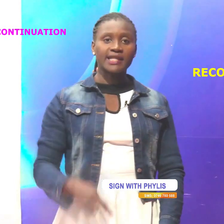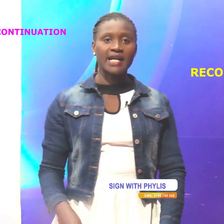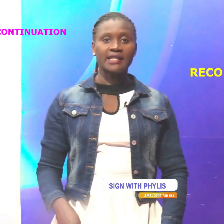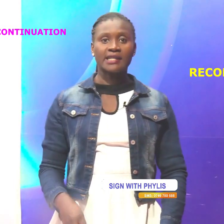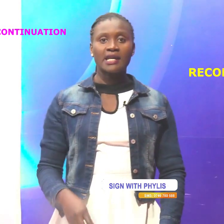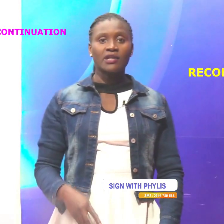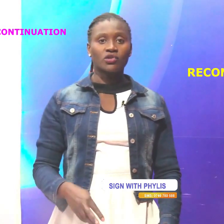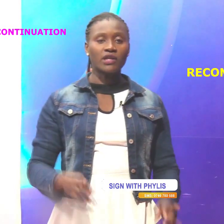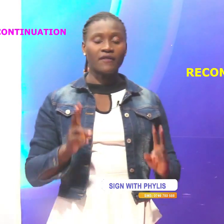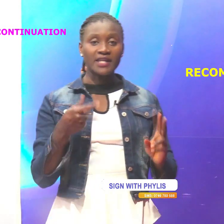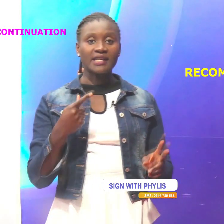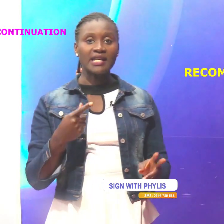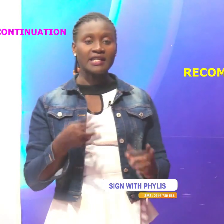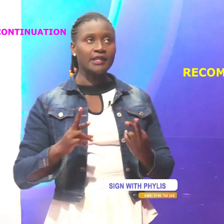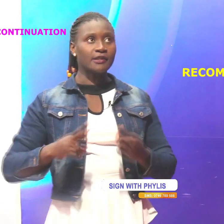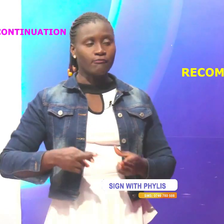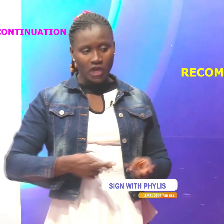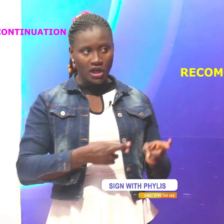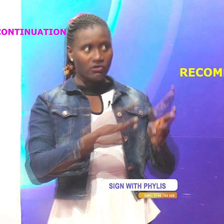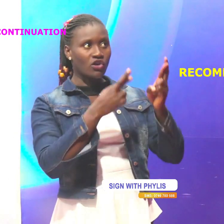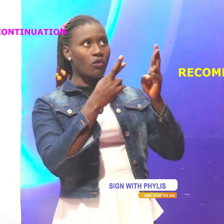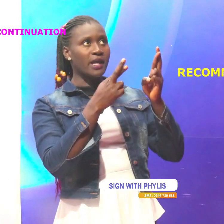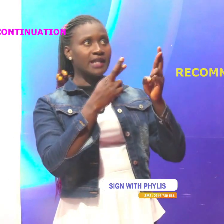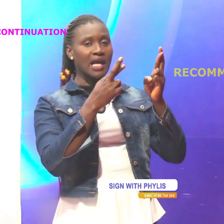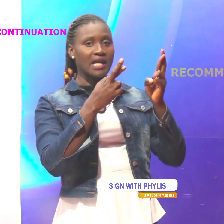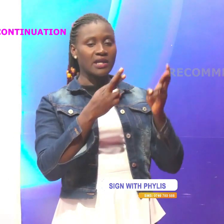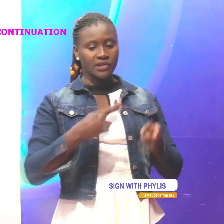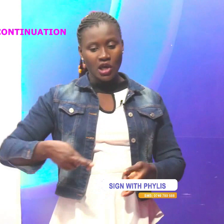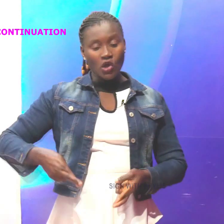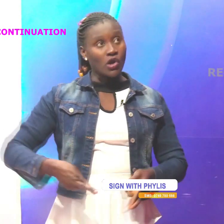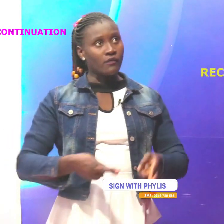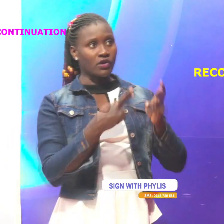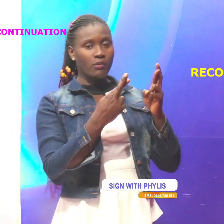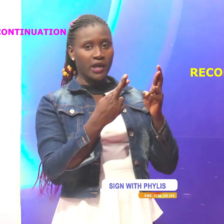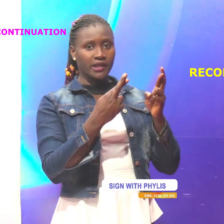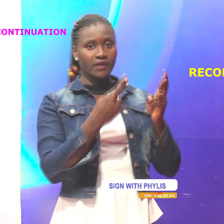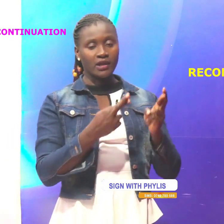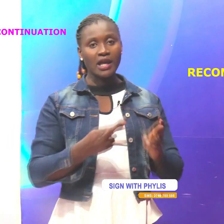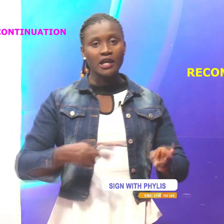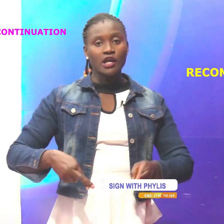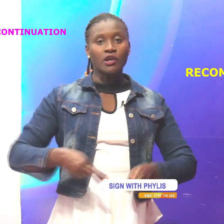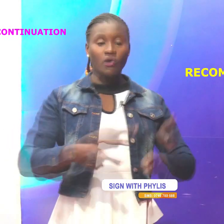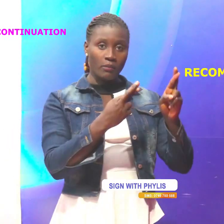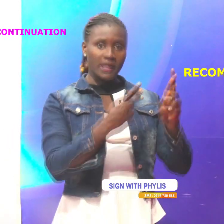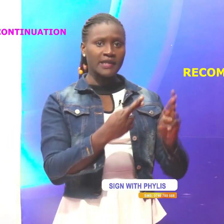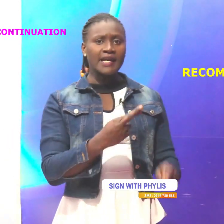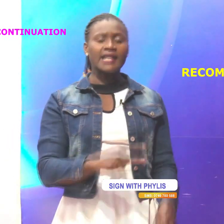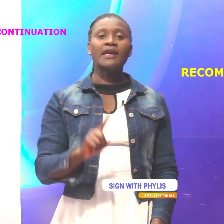signs. So, the first sign is recommend like this. Recommend. Okay? Recommend. And the